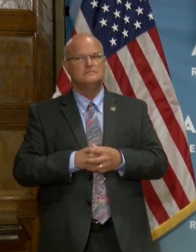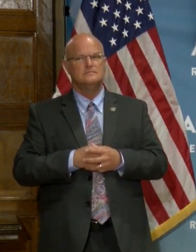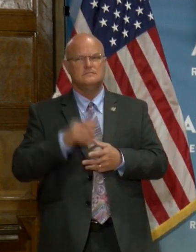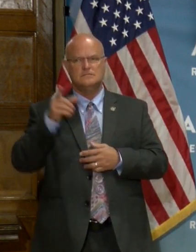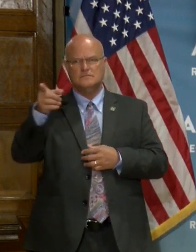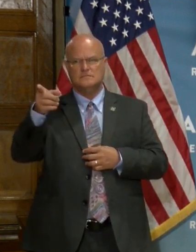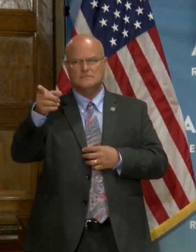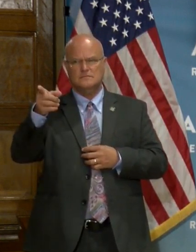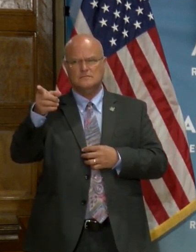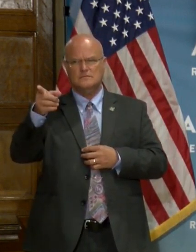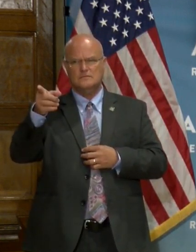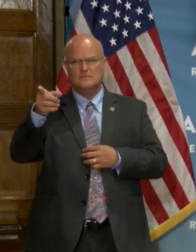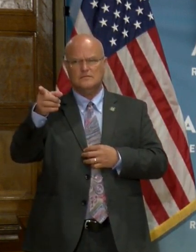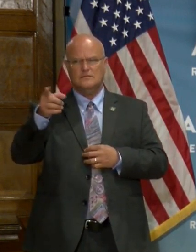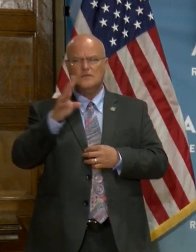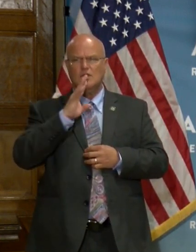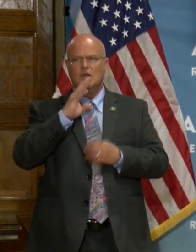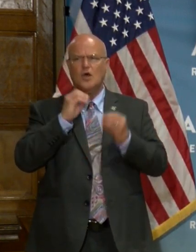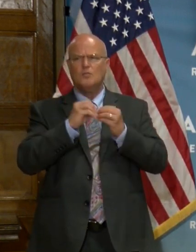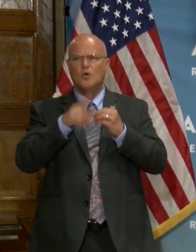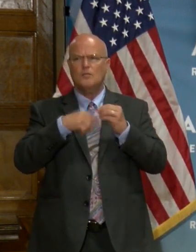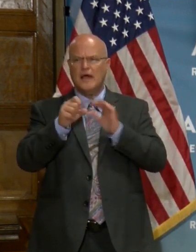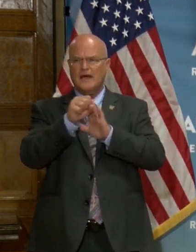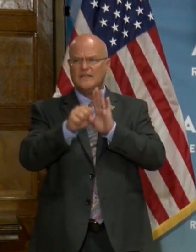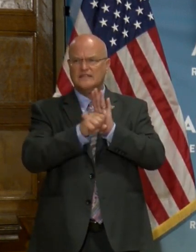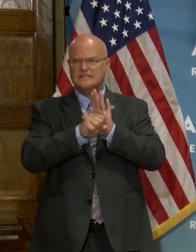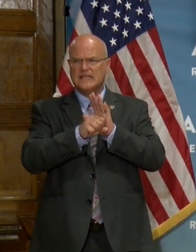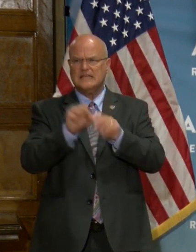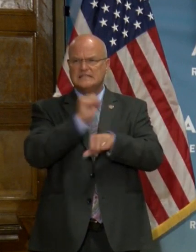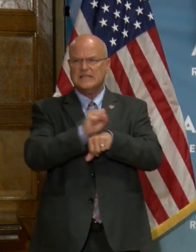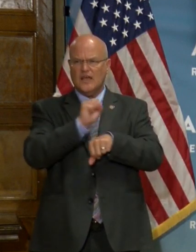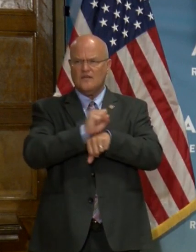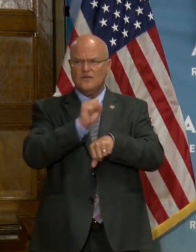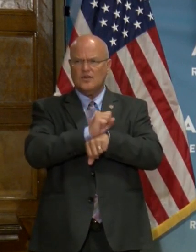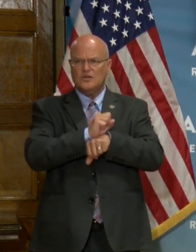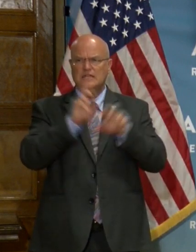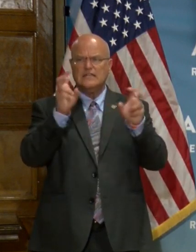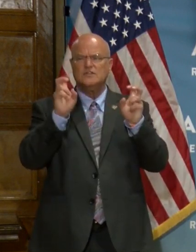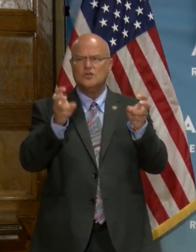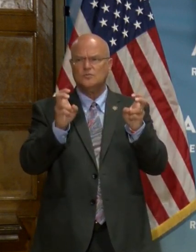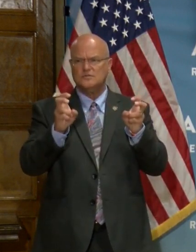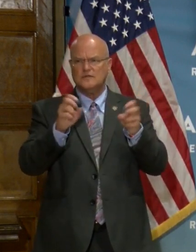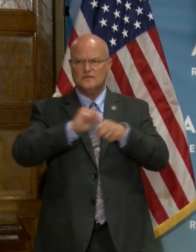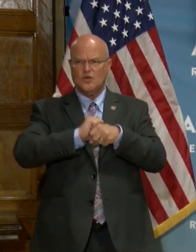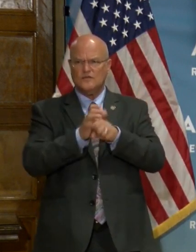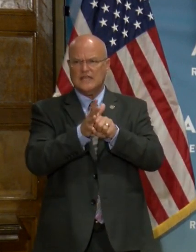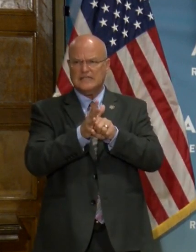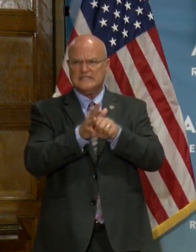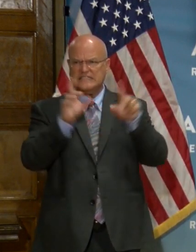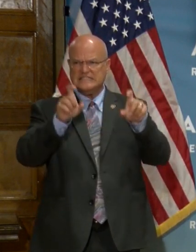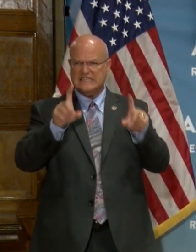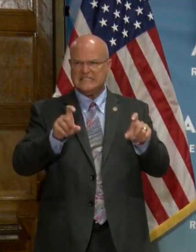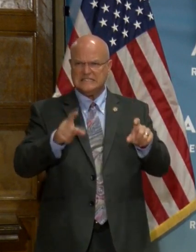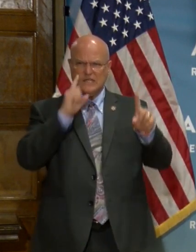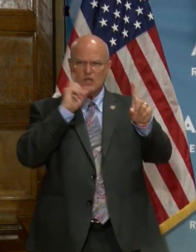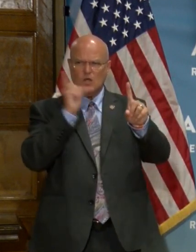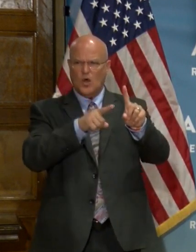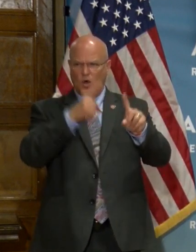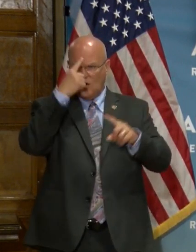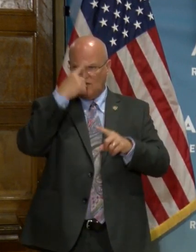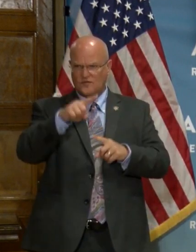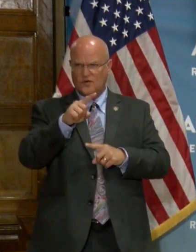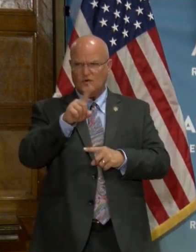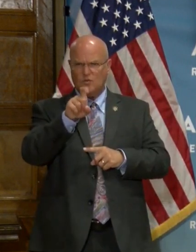Yes? Could you talk a little bit more about the state's efforts in terms of COVID-19 testing goal for